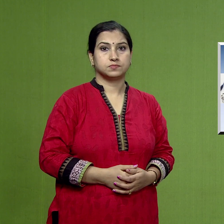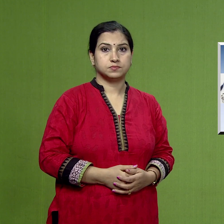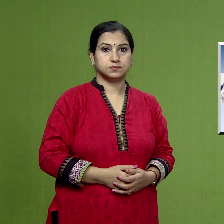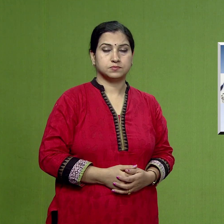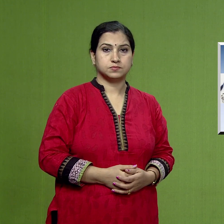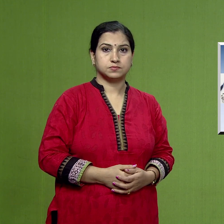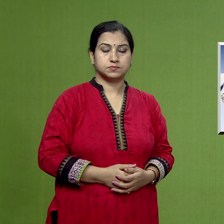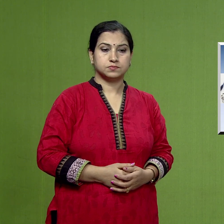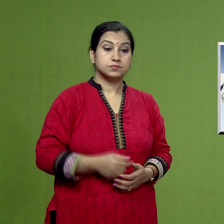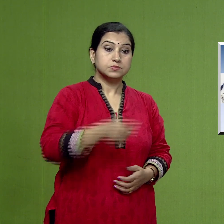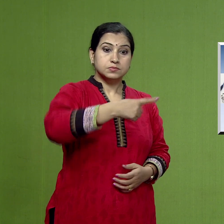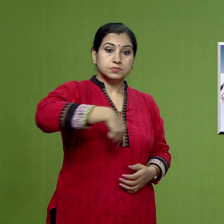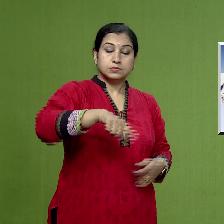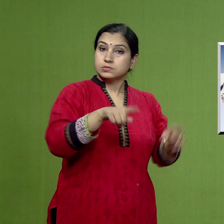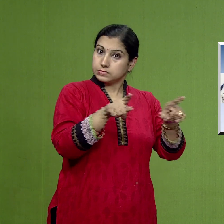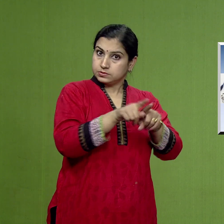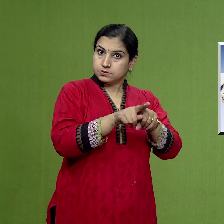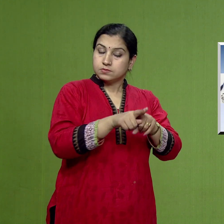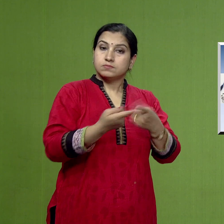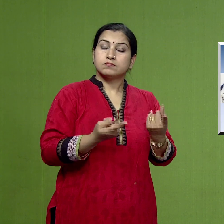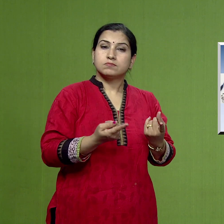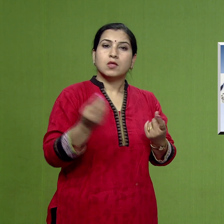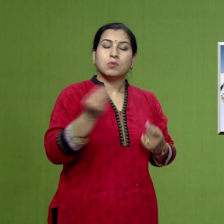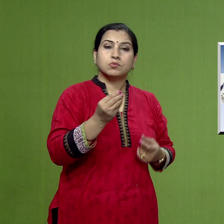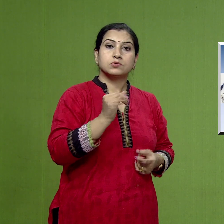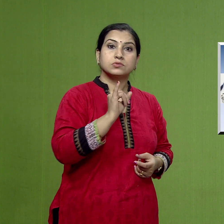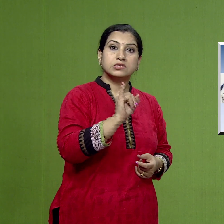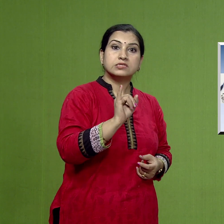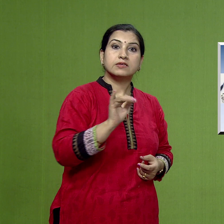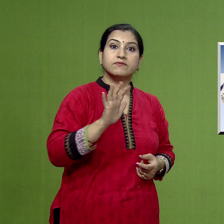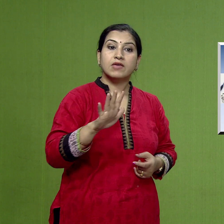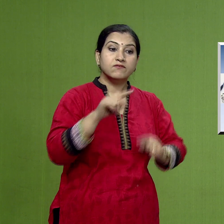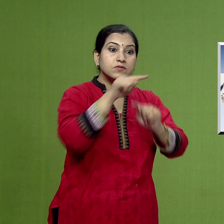It is as large as 65% population.